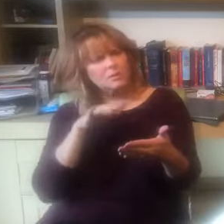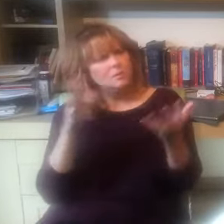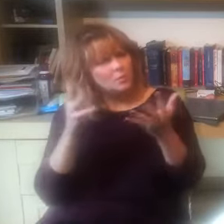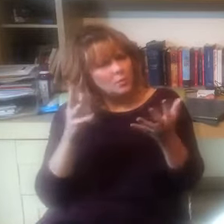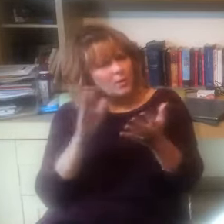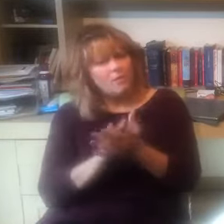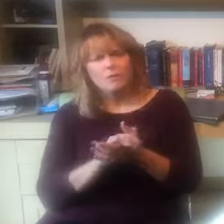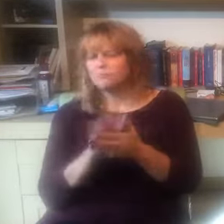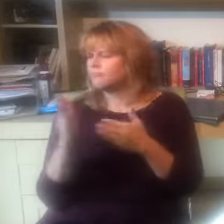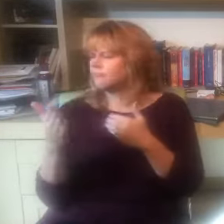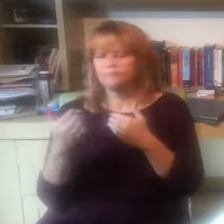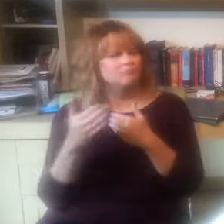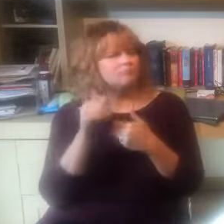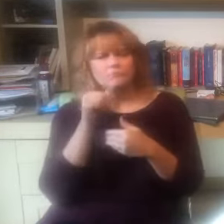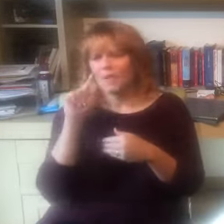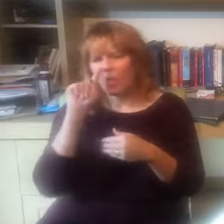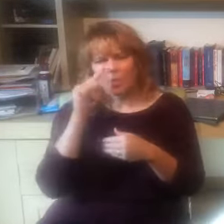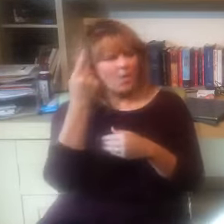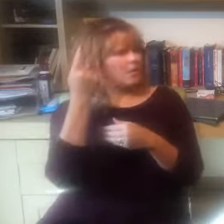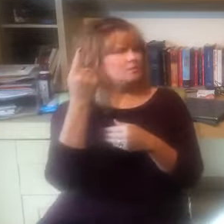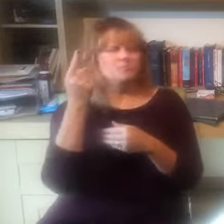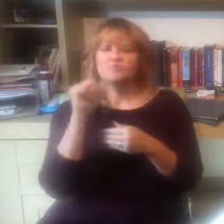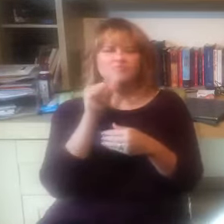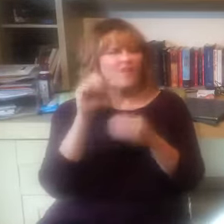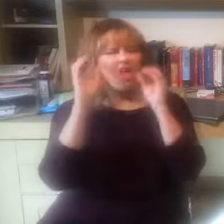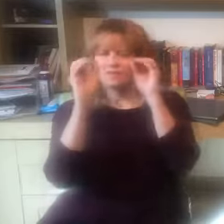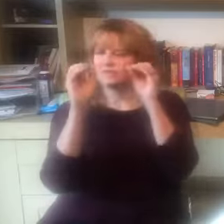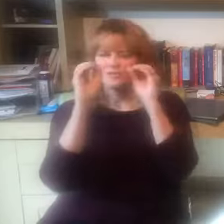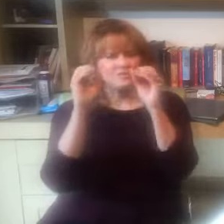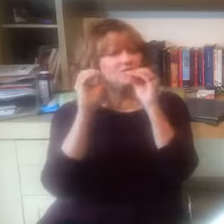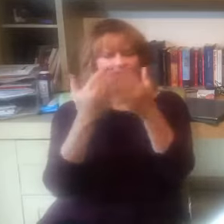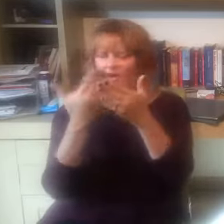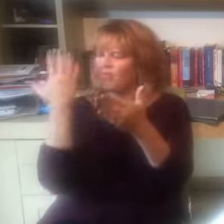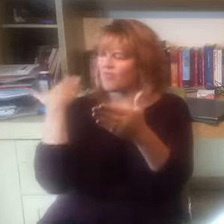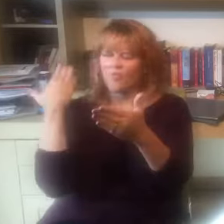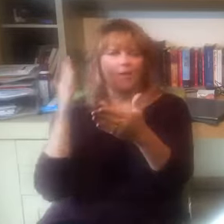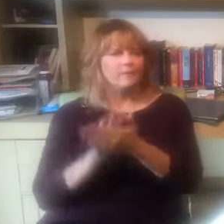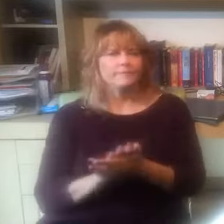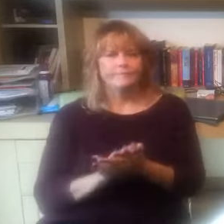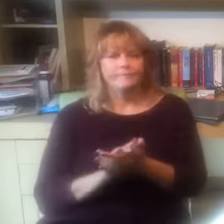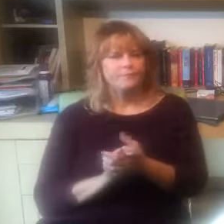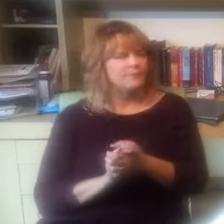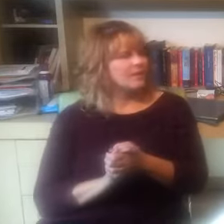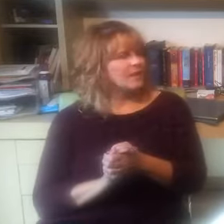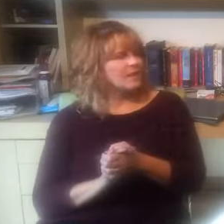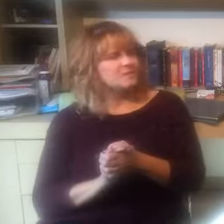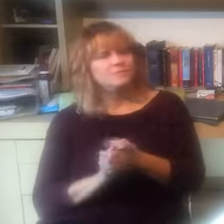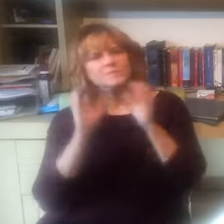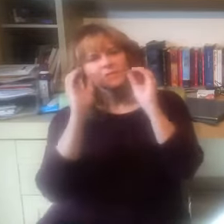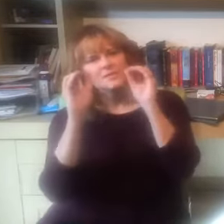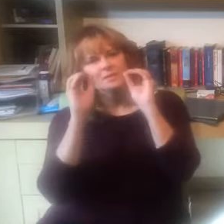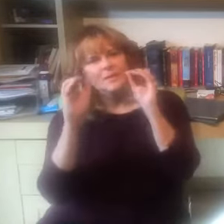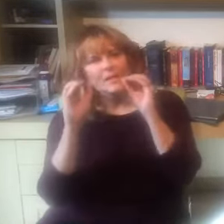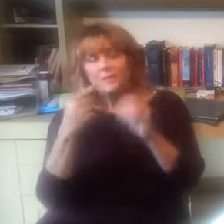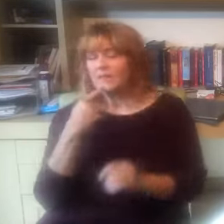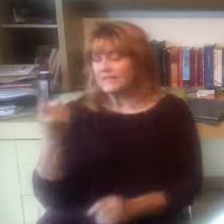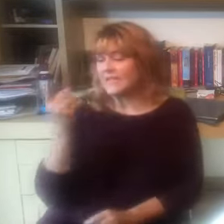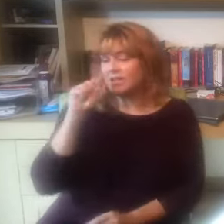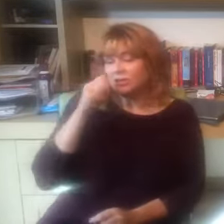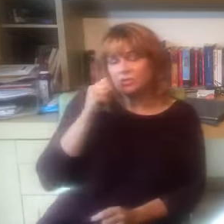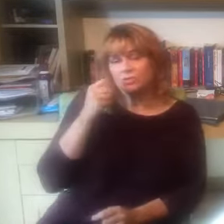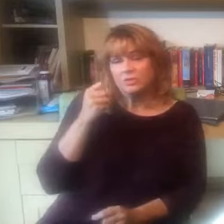it isn't near what we've been taught. It is not near what we've been taught. And I was telling Susie before